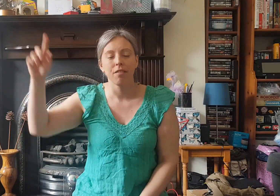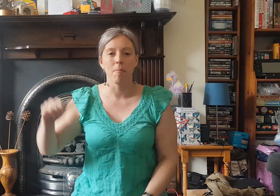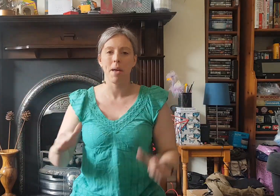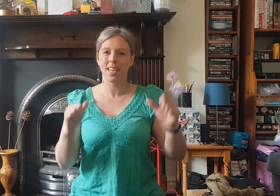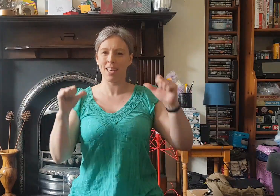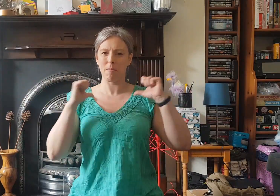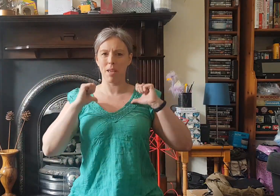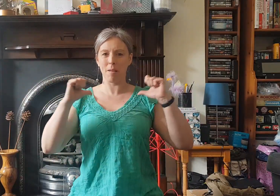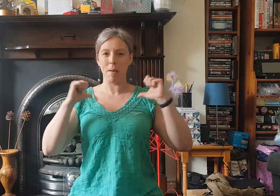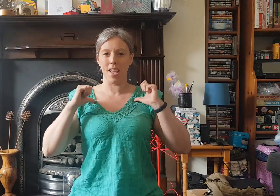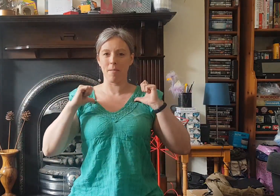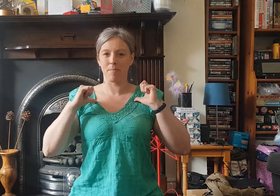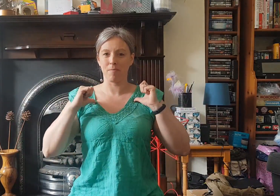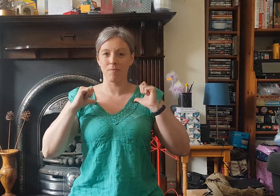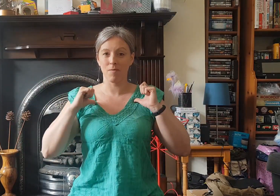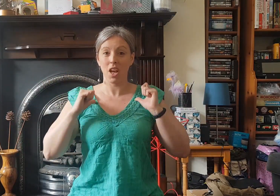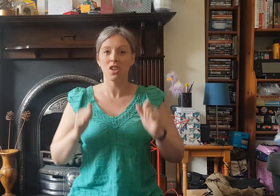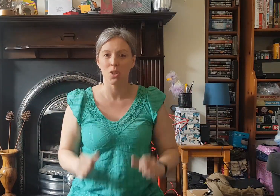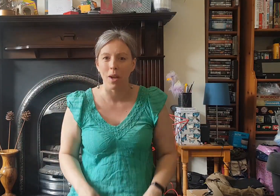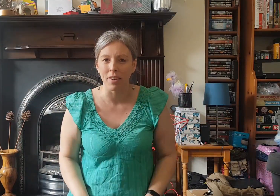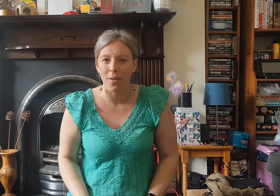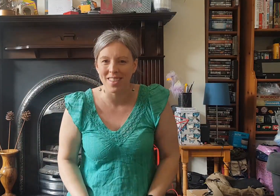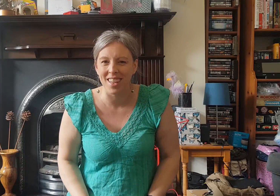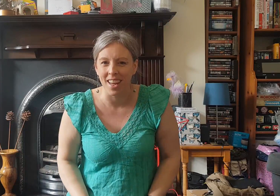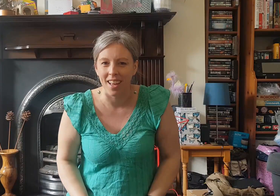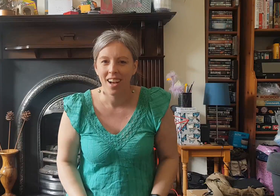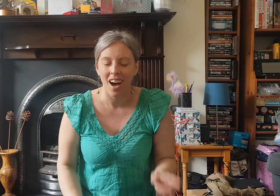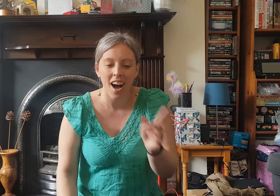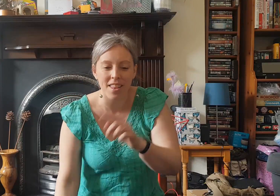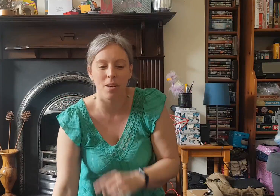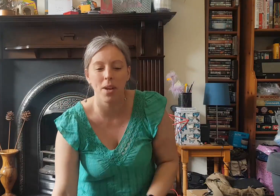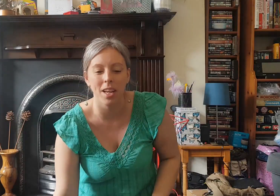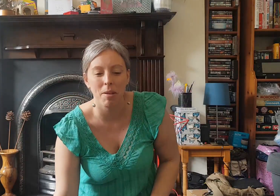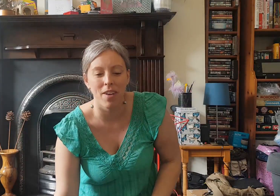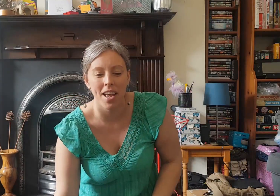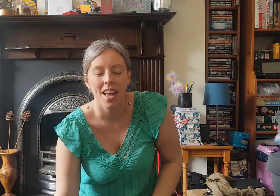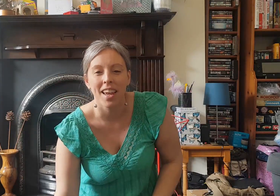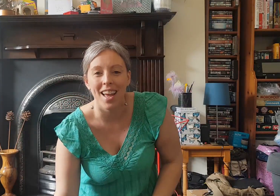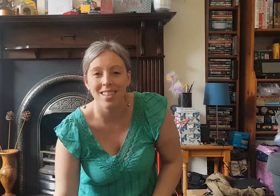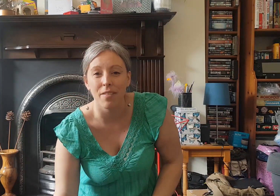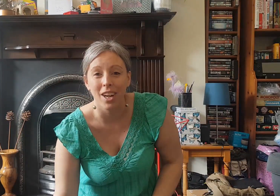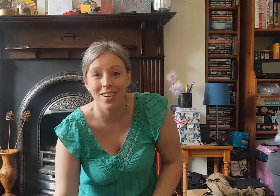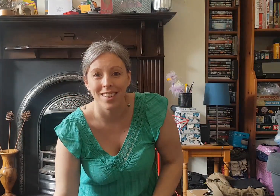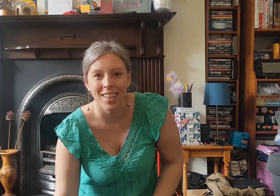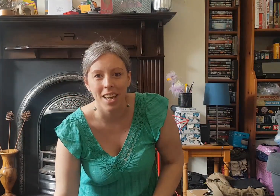making me me should we have a go at singing it i think we're going to be great let's have a go at singing it